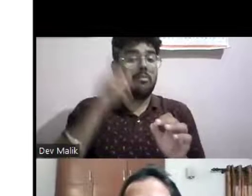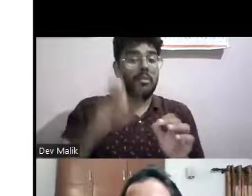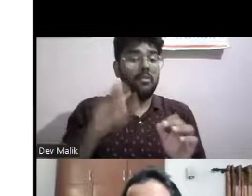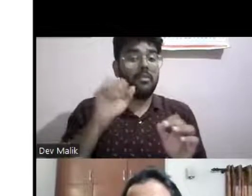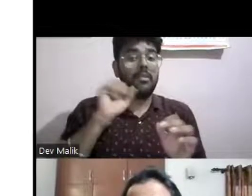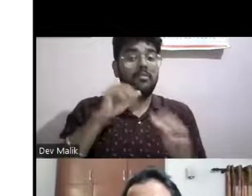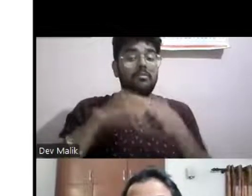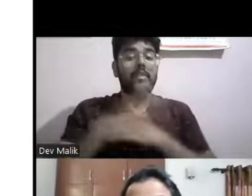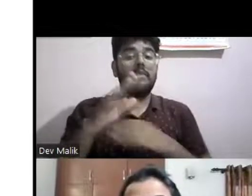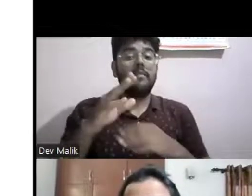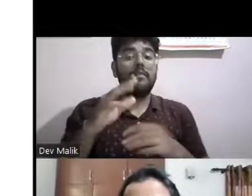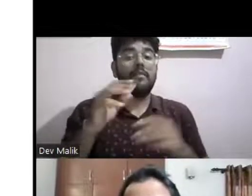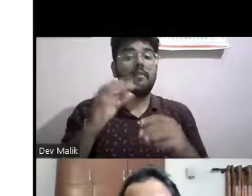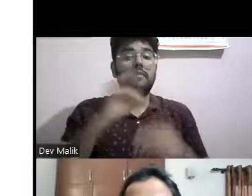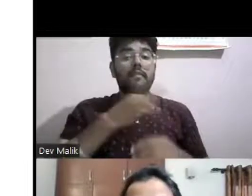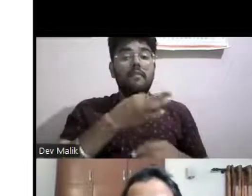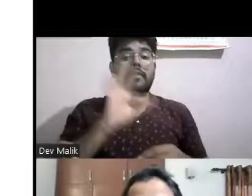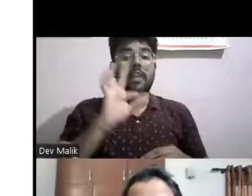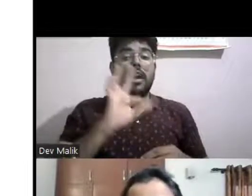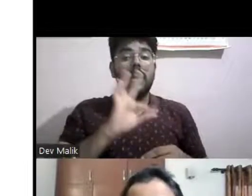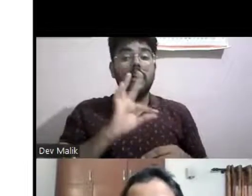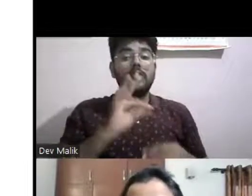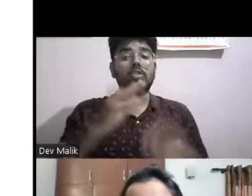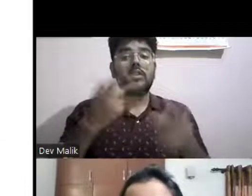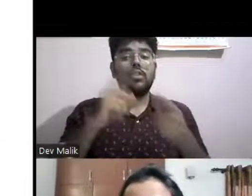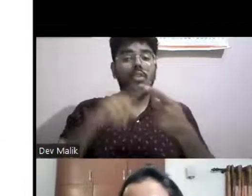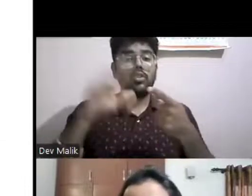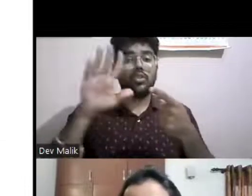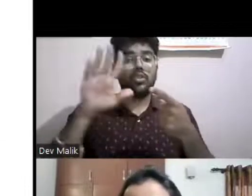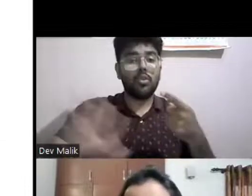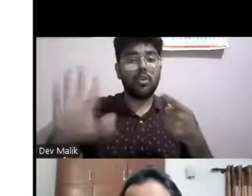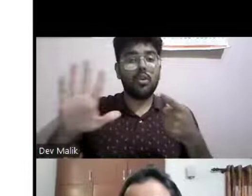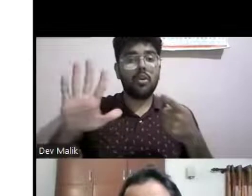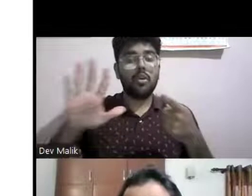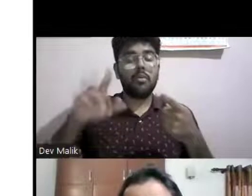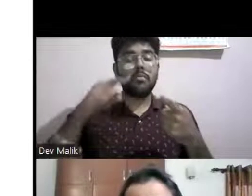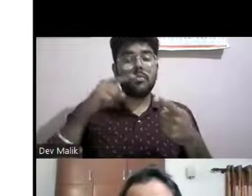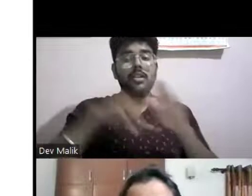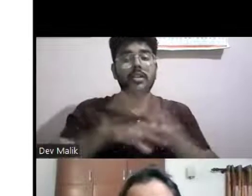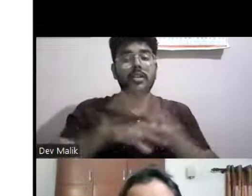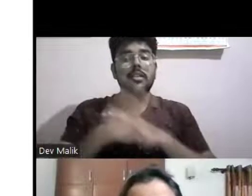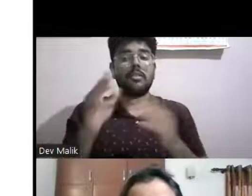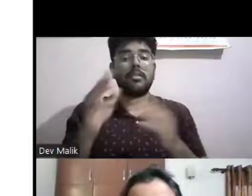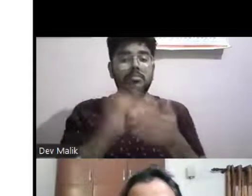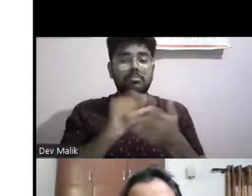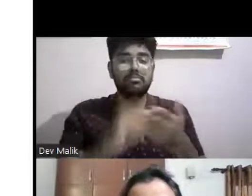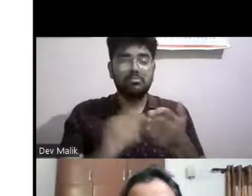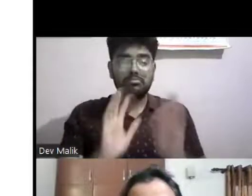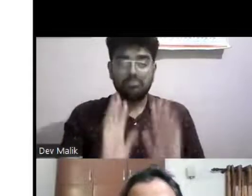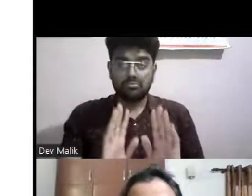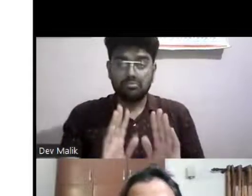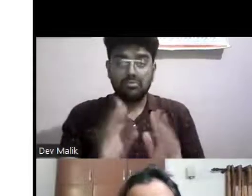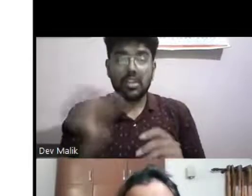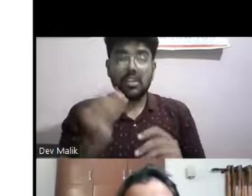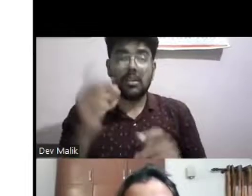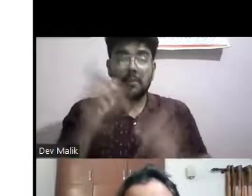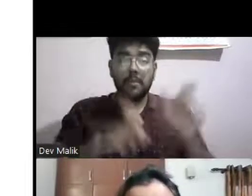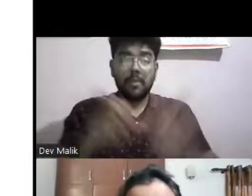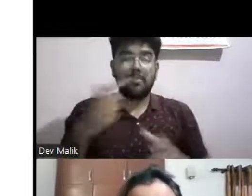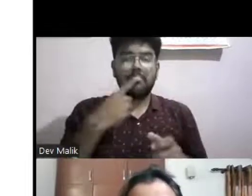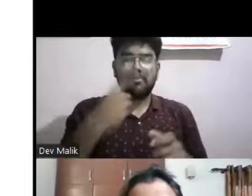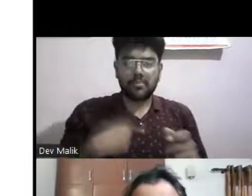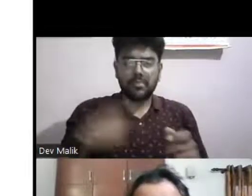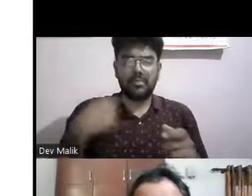to do it, but I wanted to make it happen with all my heart, as much to speak to myself as to